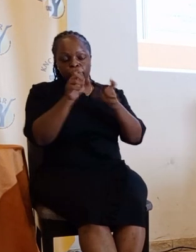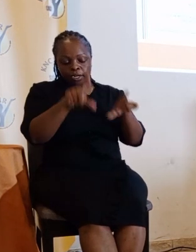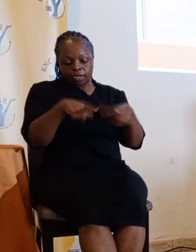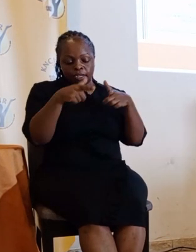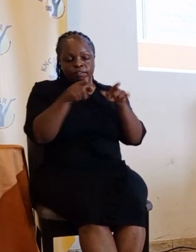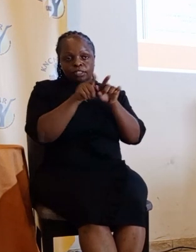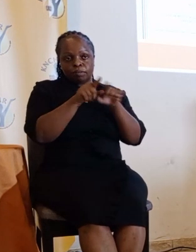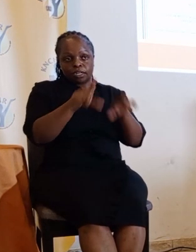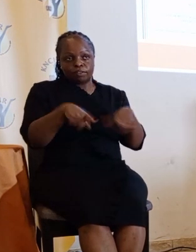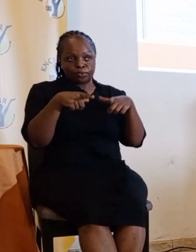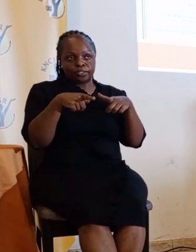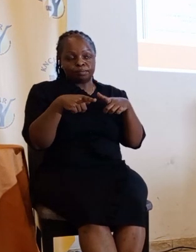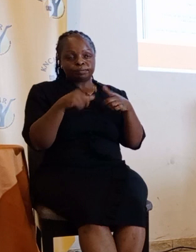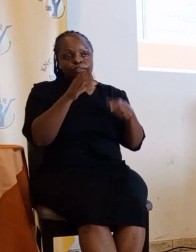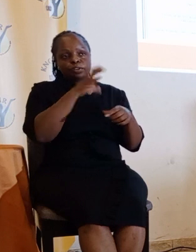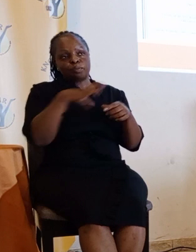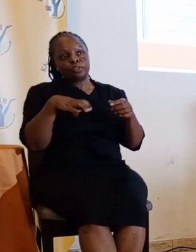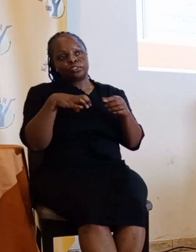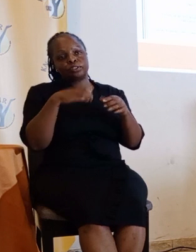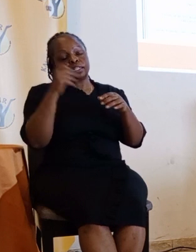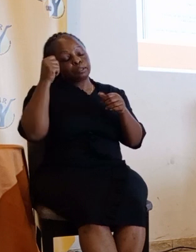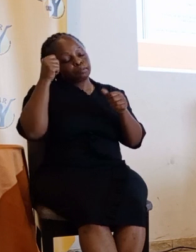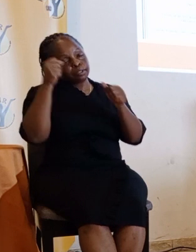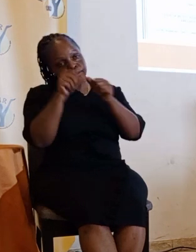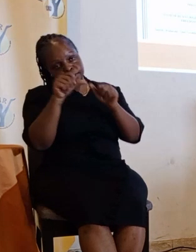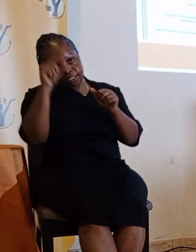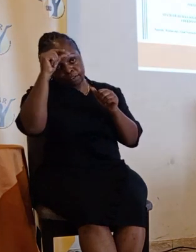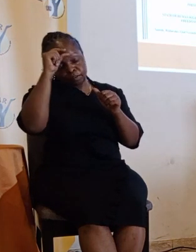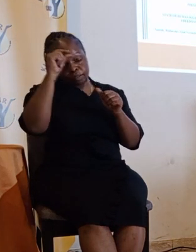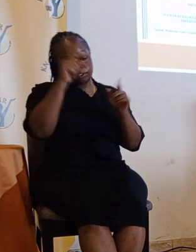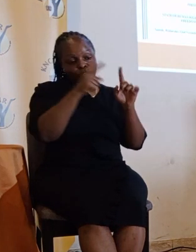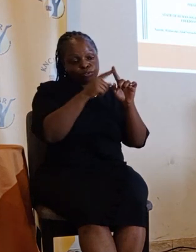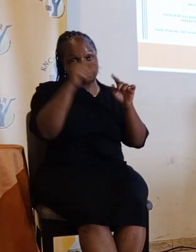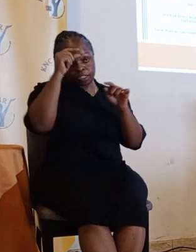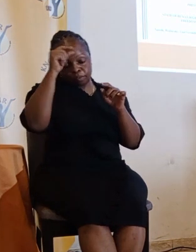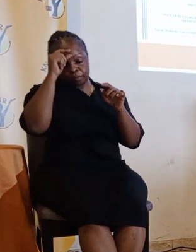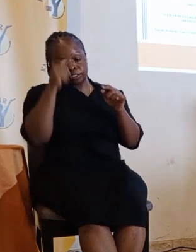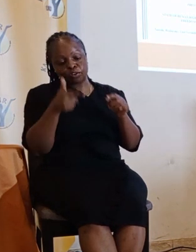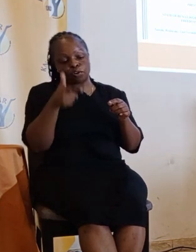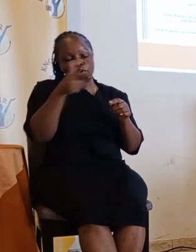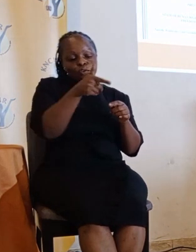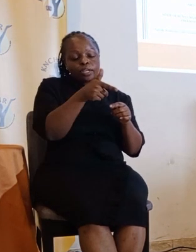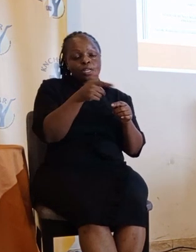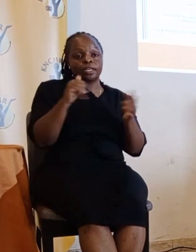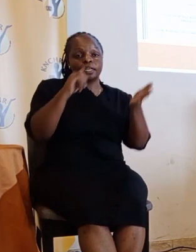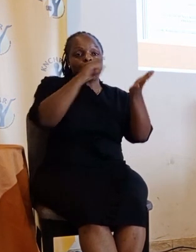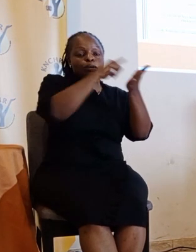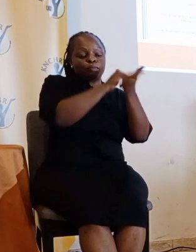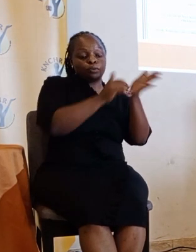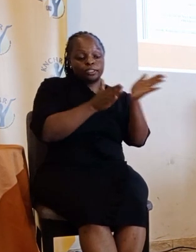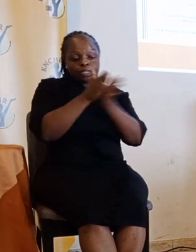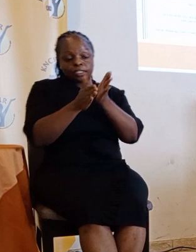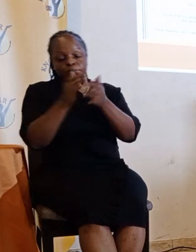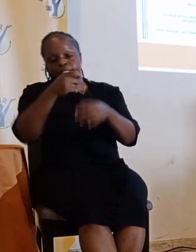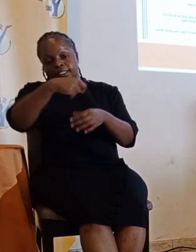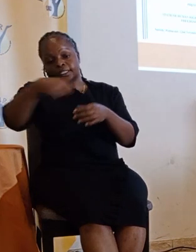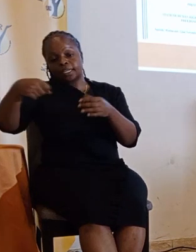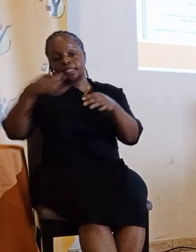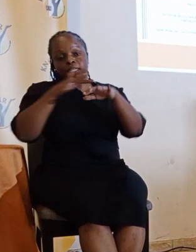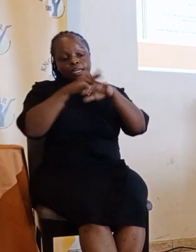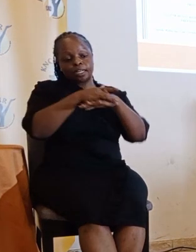and livelihoods. The Commission recalls that the government-to-government oil import arrangement signed early in the